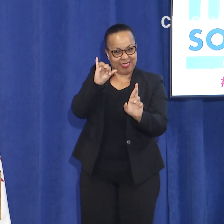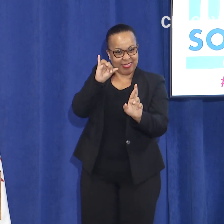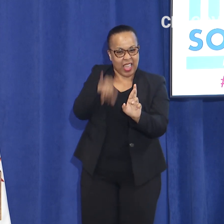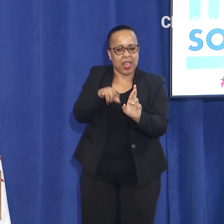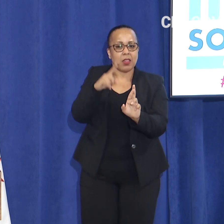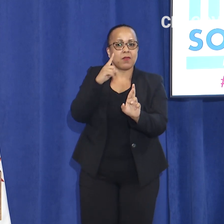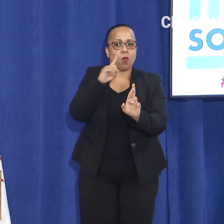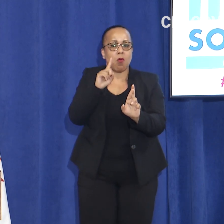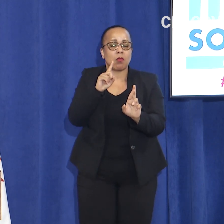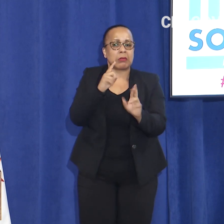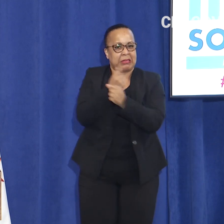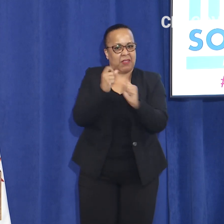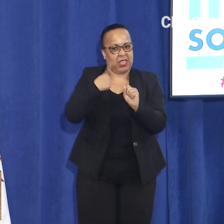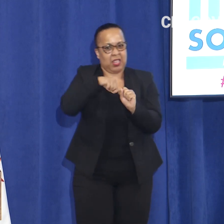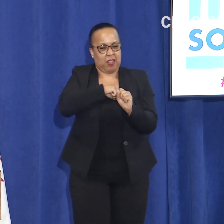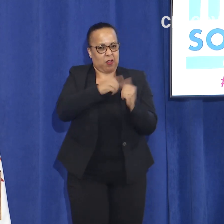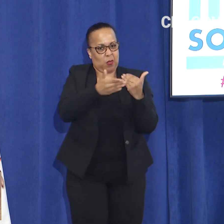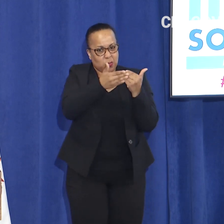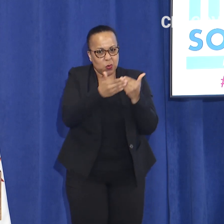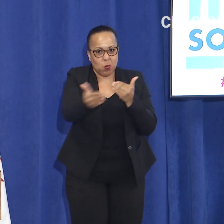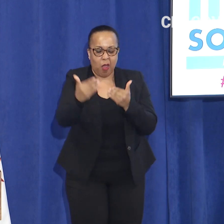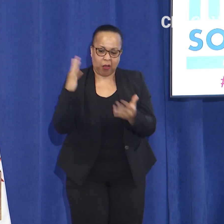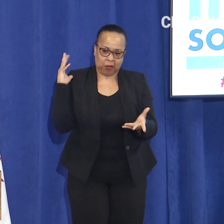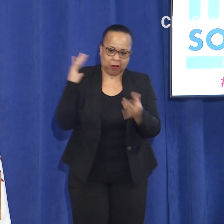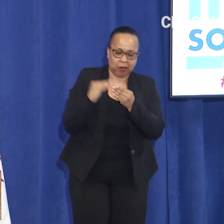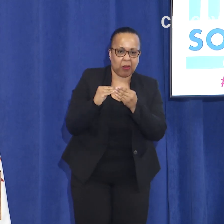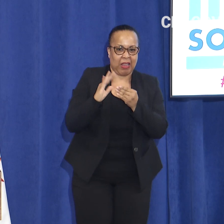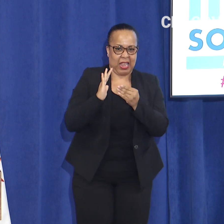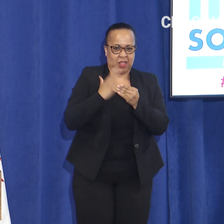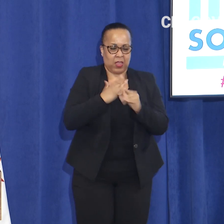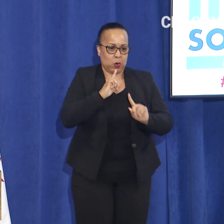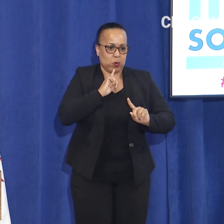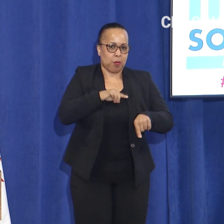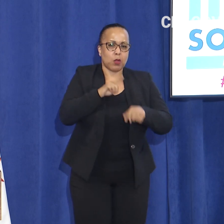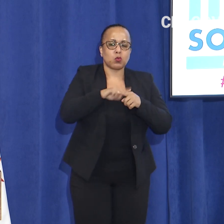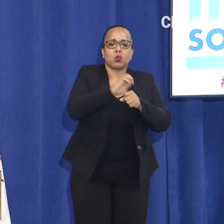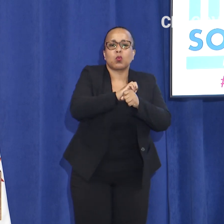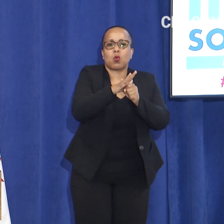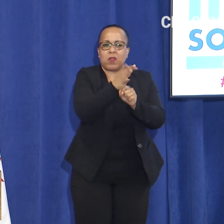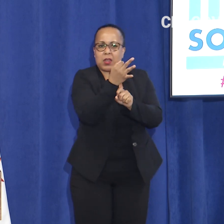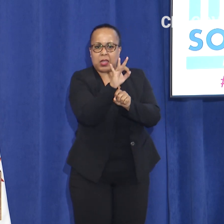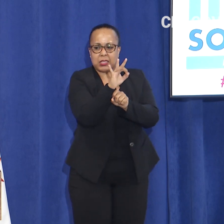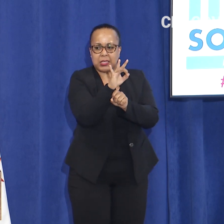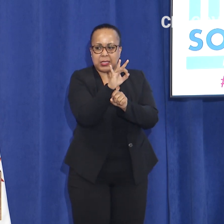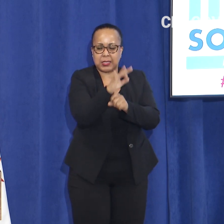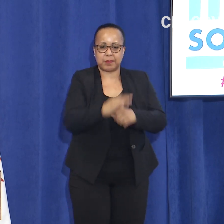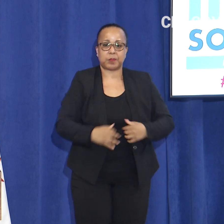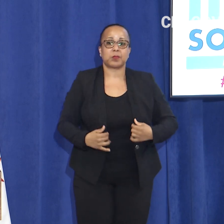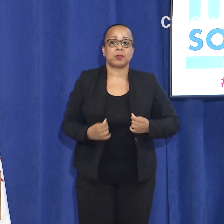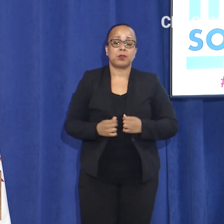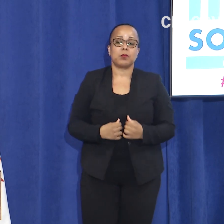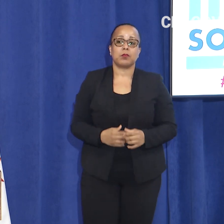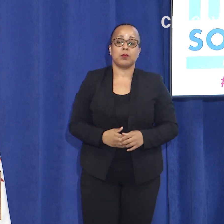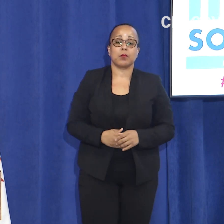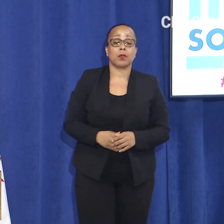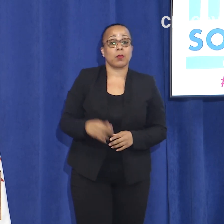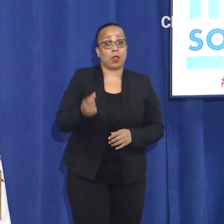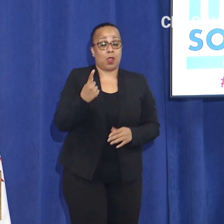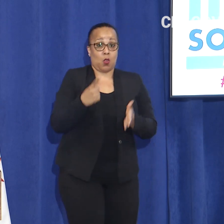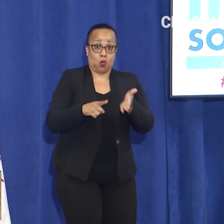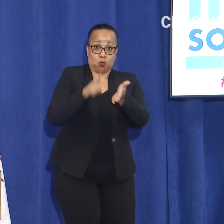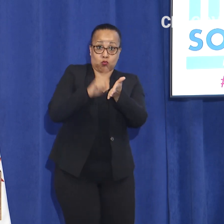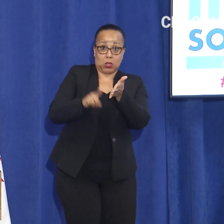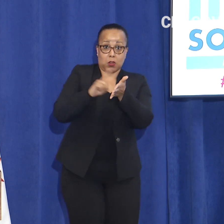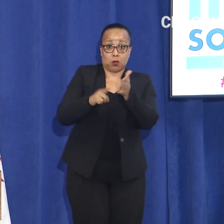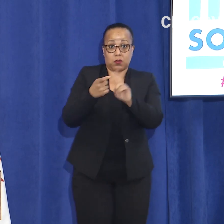our saving grace throughout the entirety of our response to COVID-19. Taken together, the resources